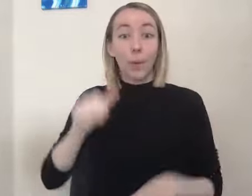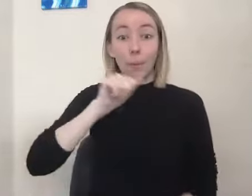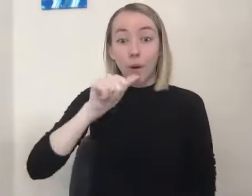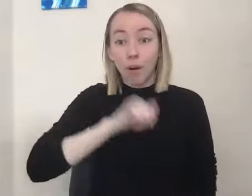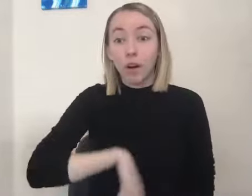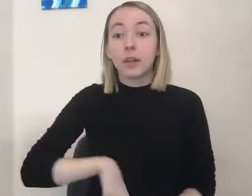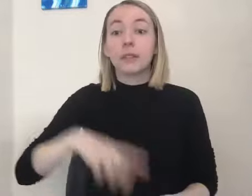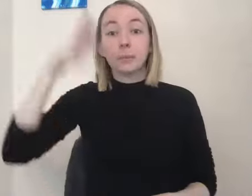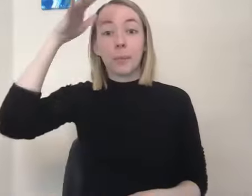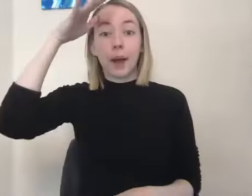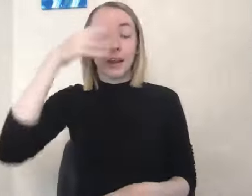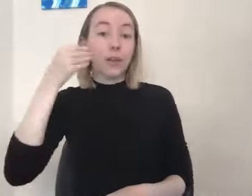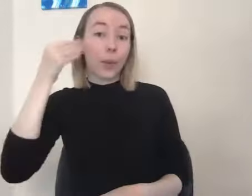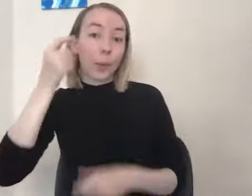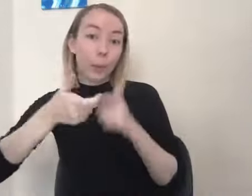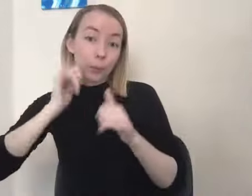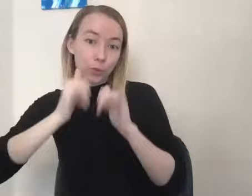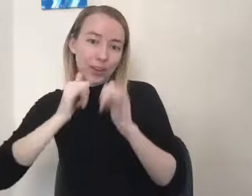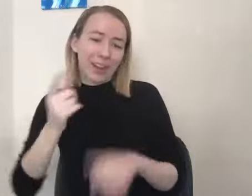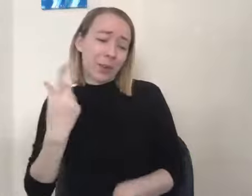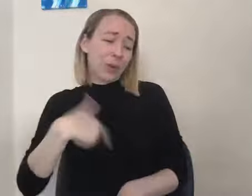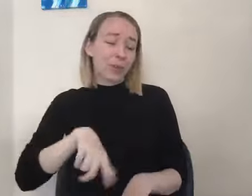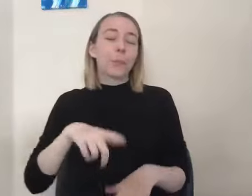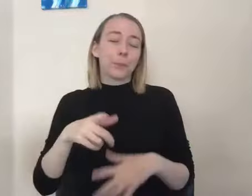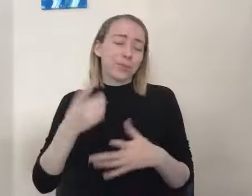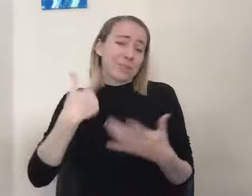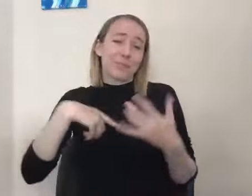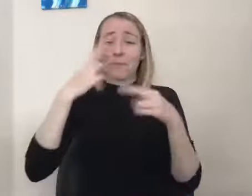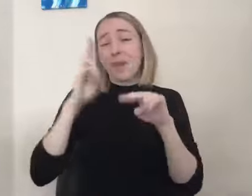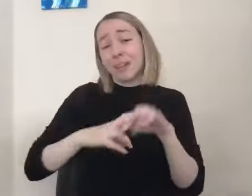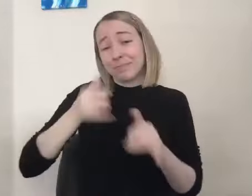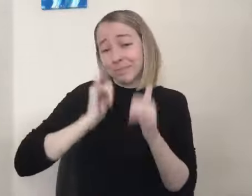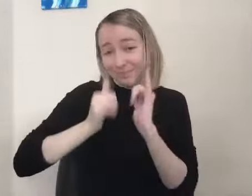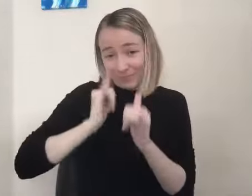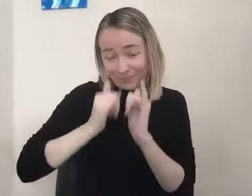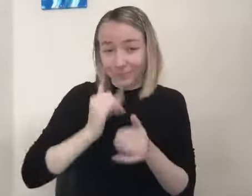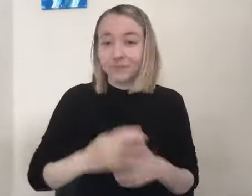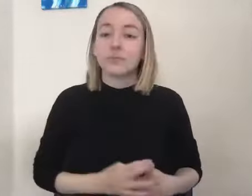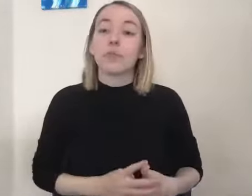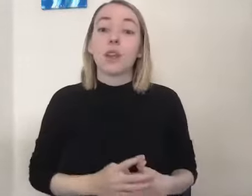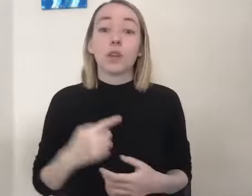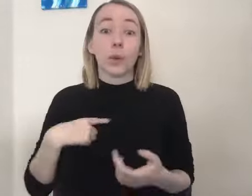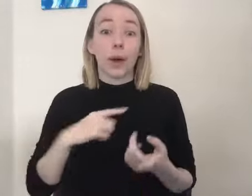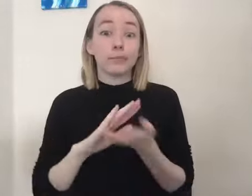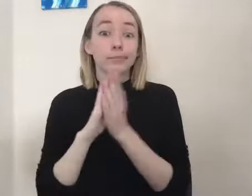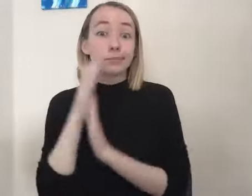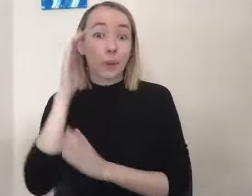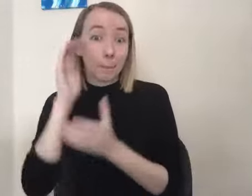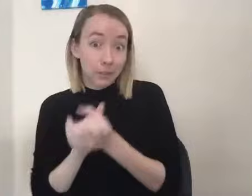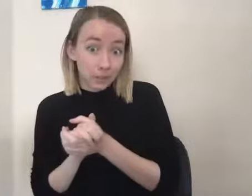all drank. I never seen it as a problem. When my mother worked in the pubs and my dad was there was parties in our house on a Saturday